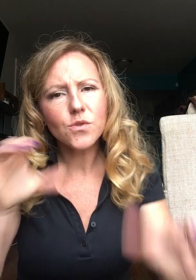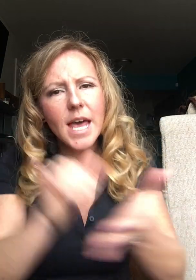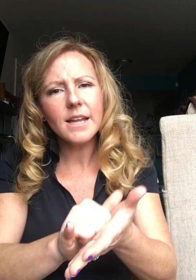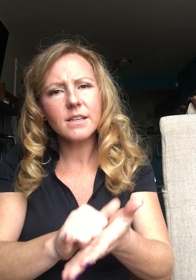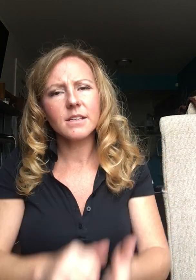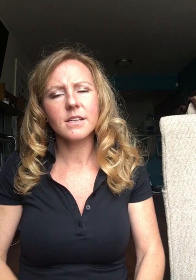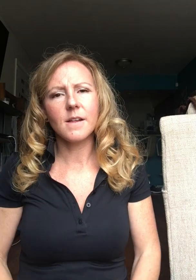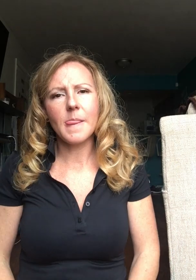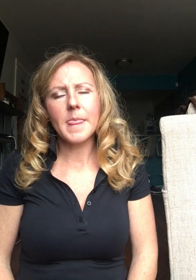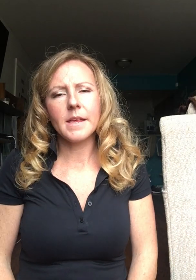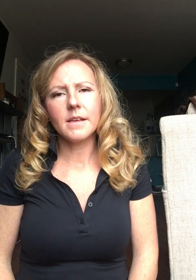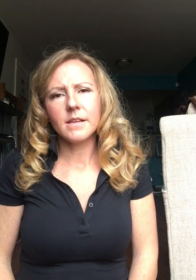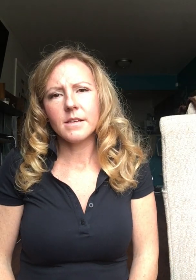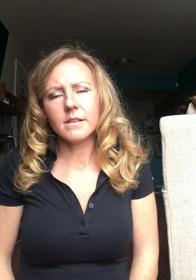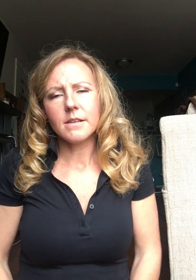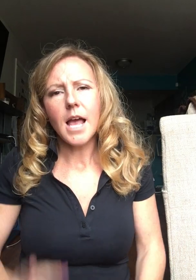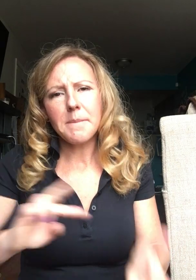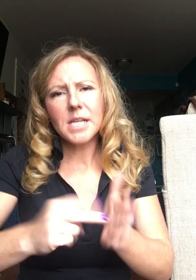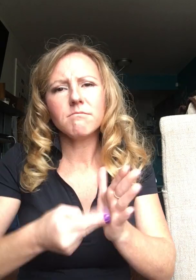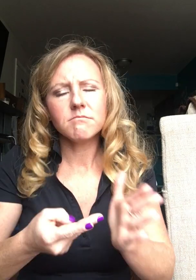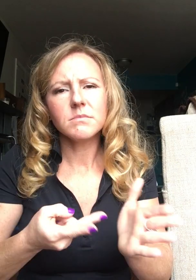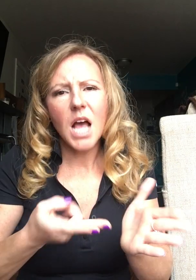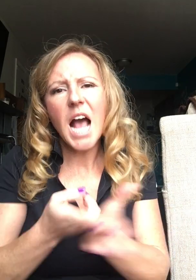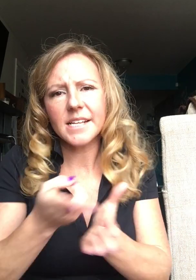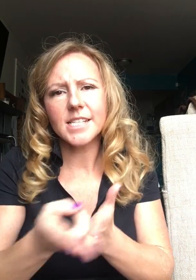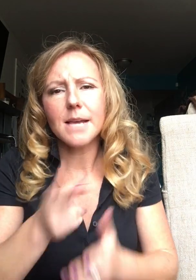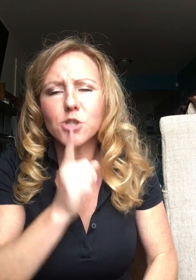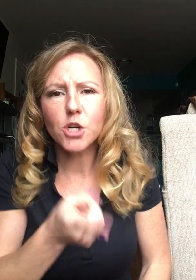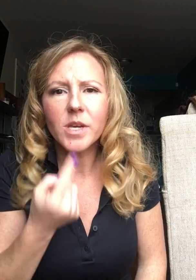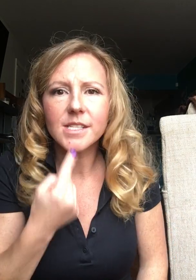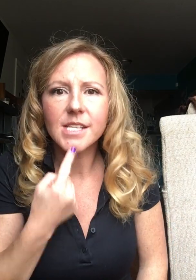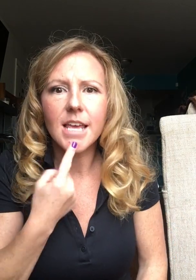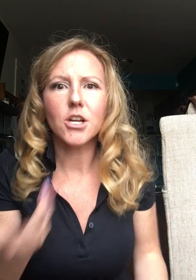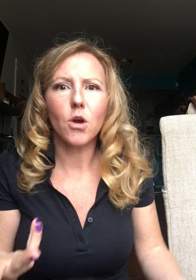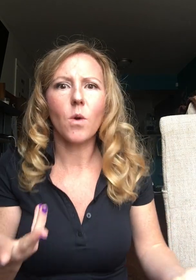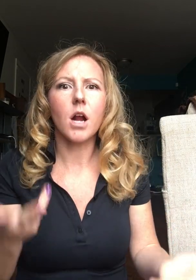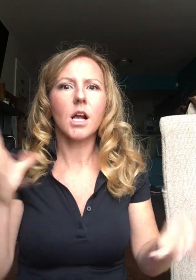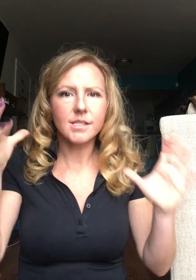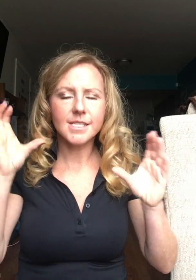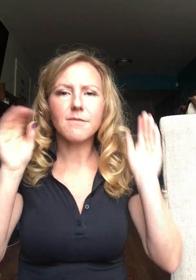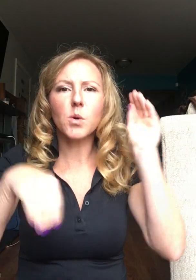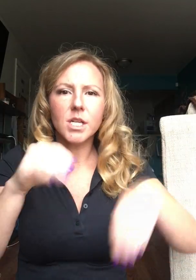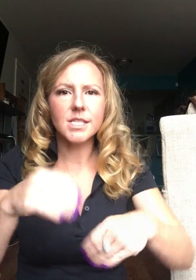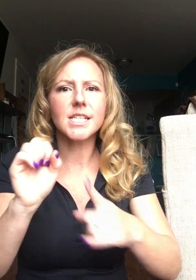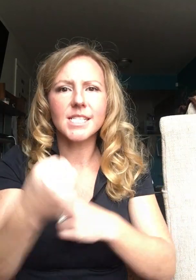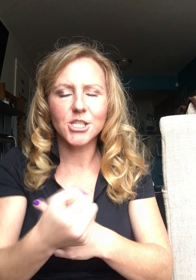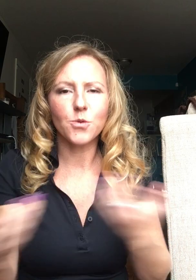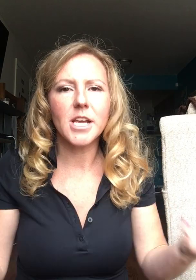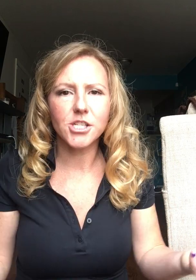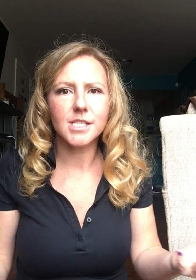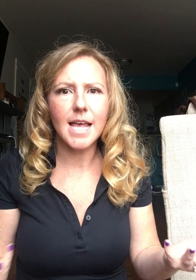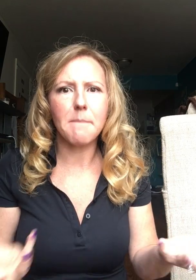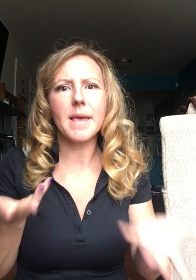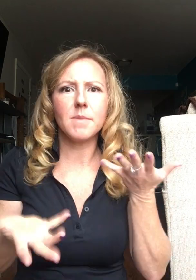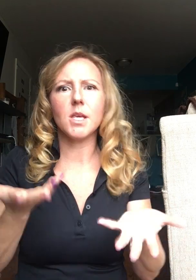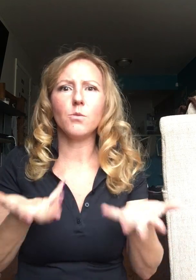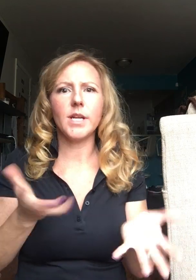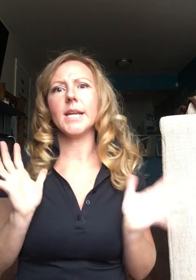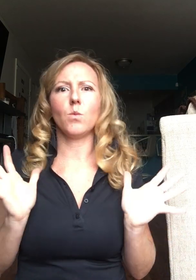that? I mean, honestly, I'm sure we could say, our cousins have put us into situations that maybe we didn't